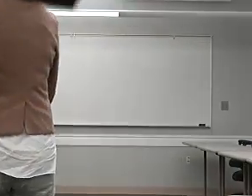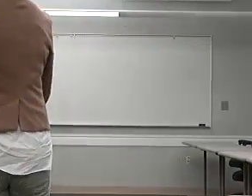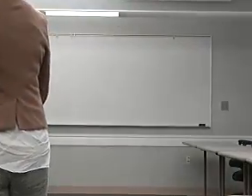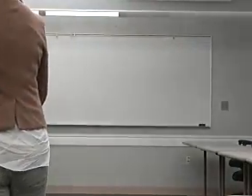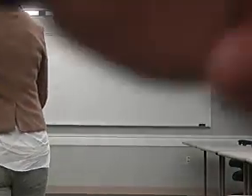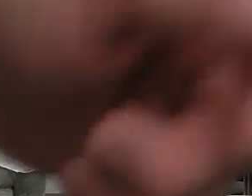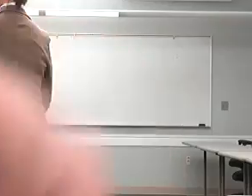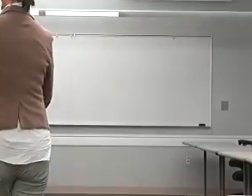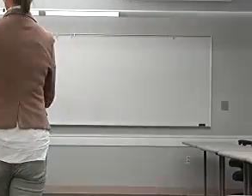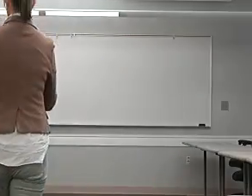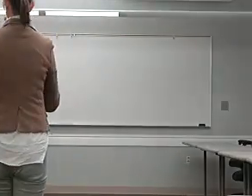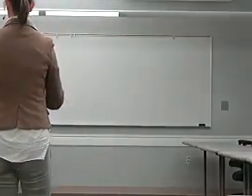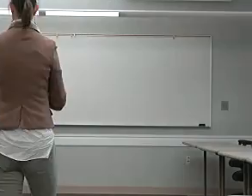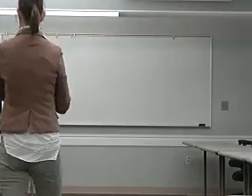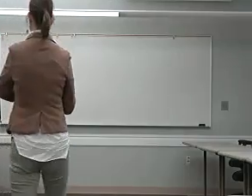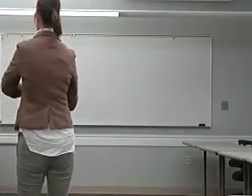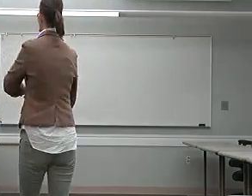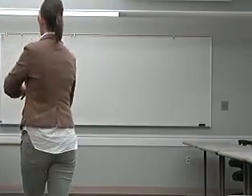It's Dominic.